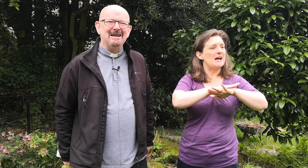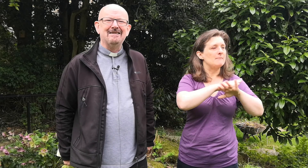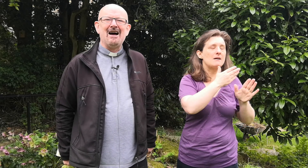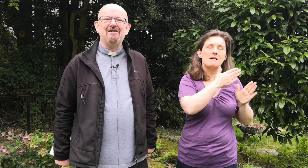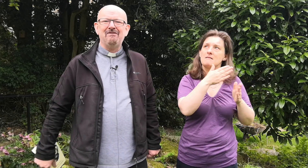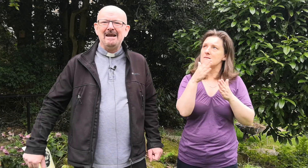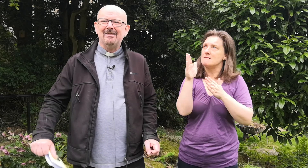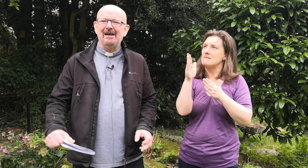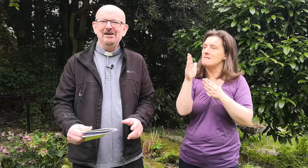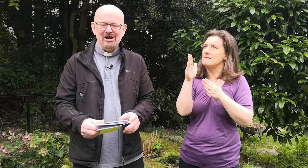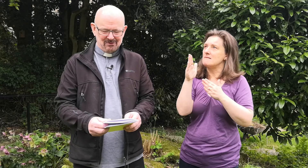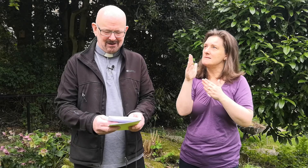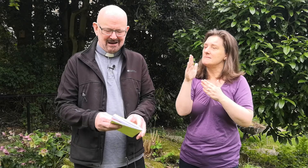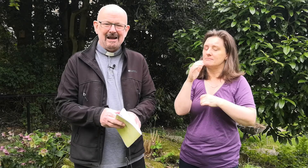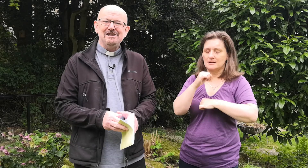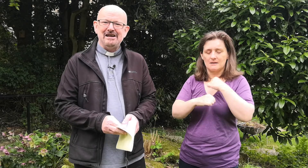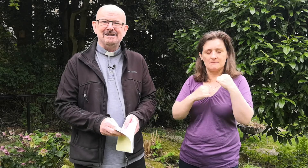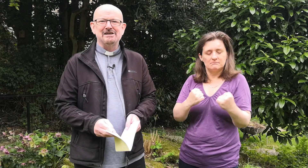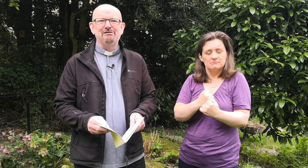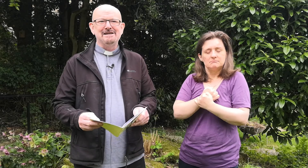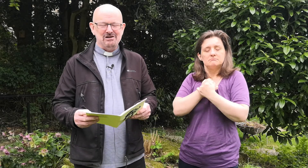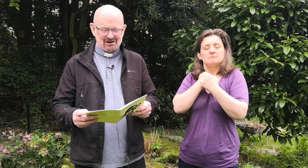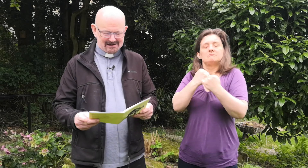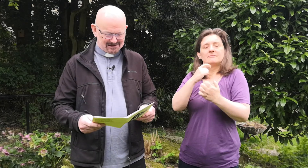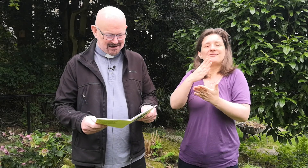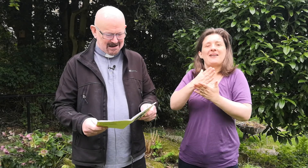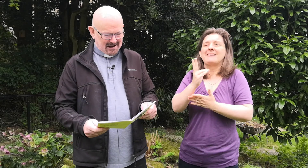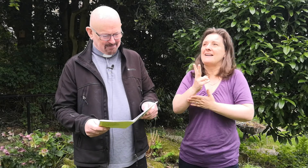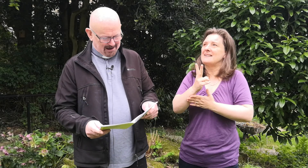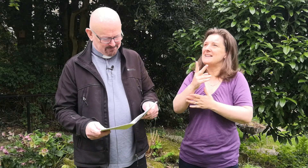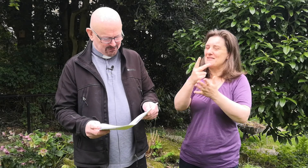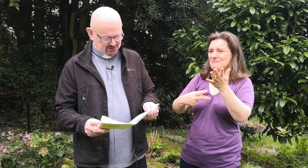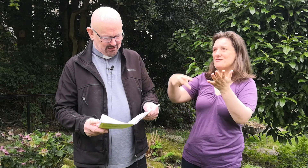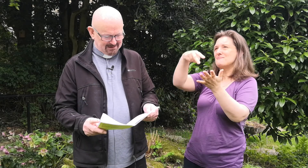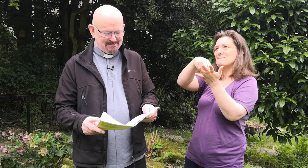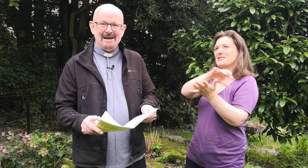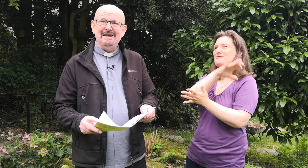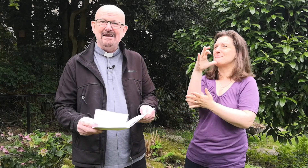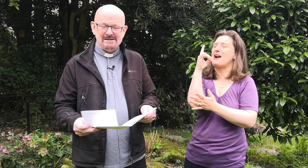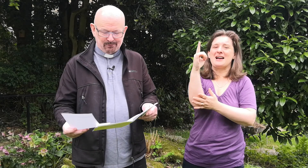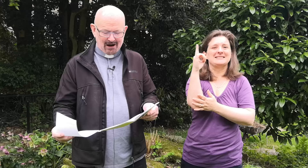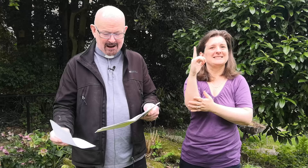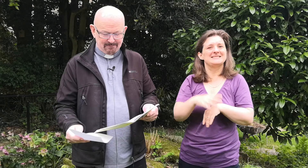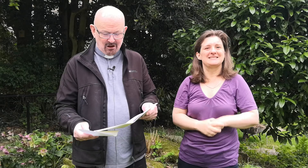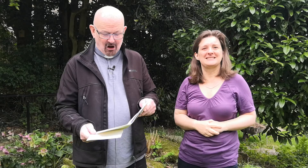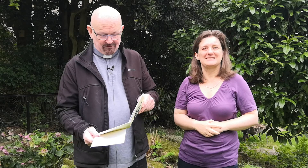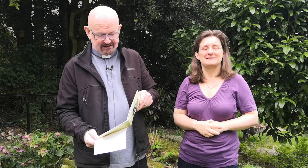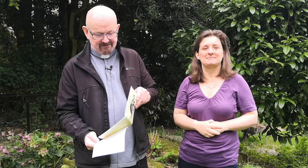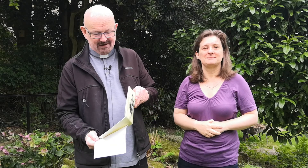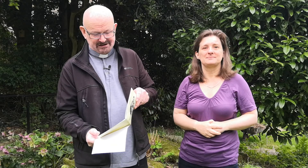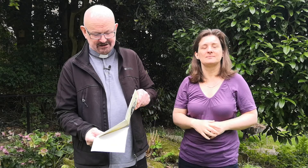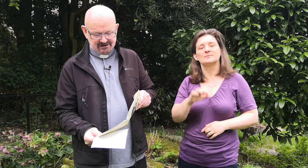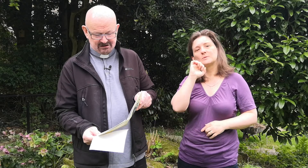to build our faith anew in Jesus the risen Christ. And perhaps you'll join with me in this prayer